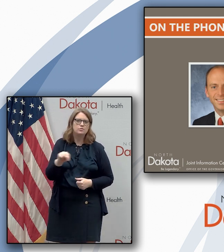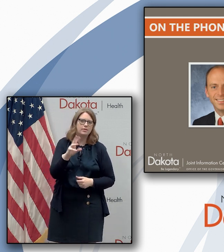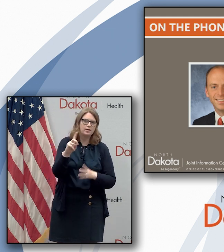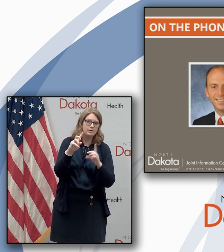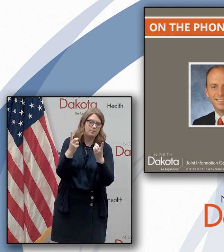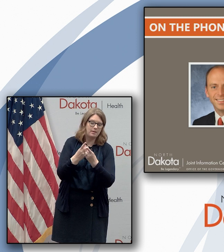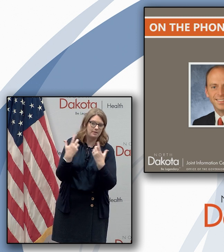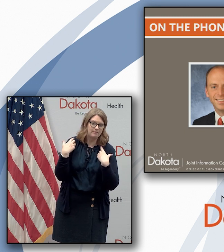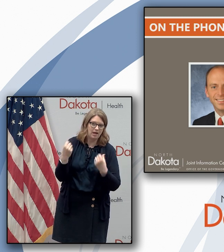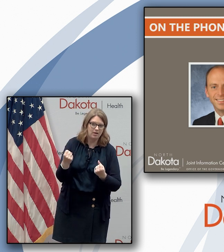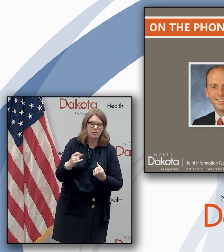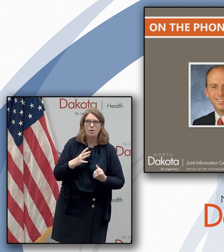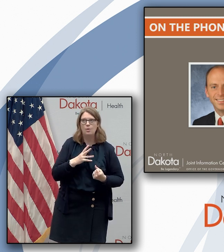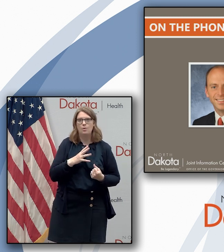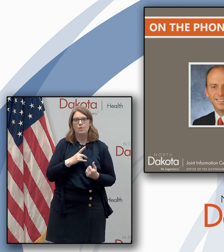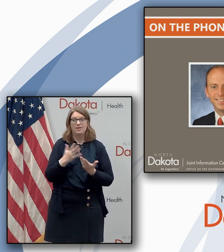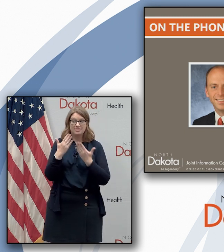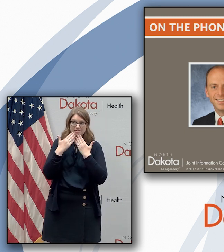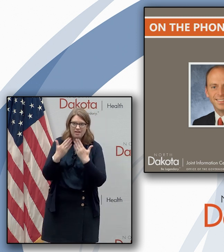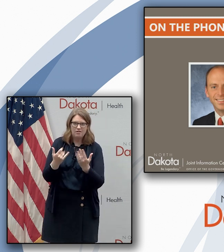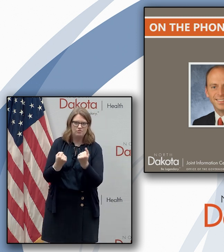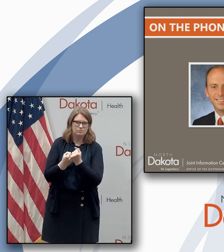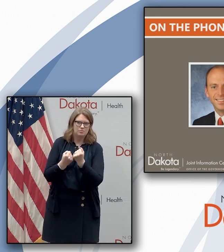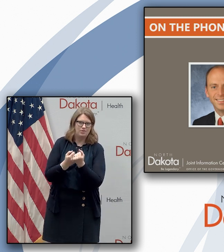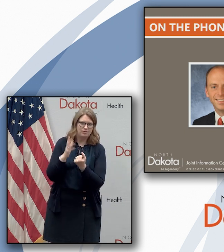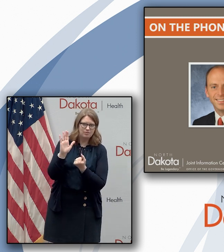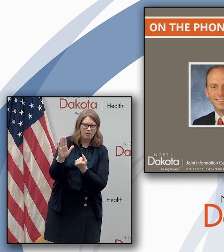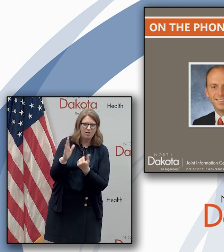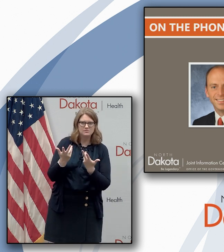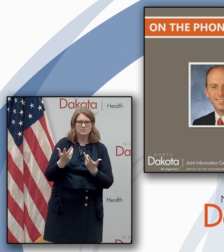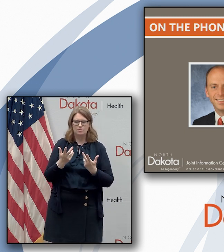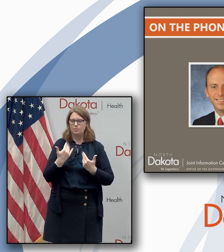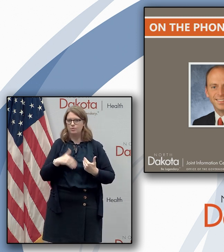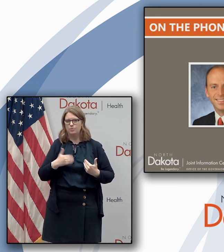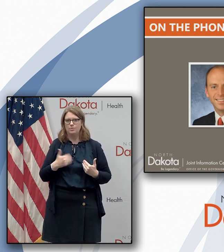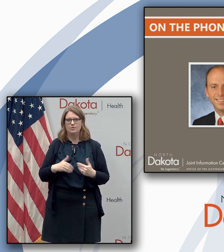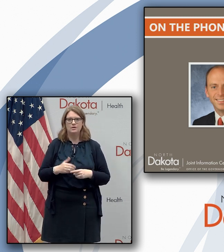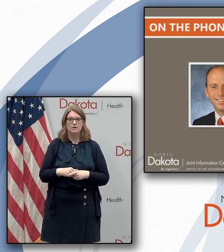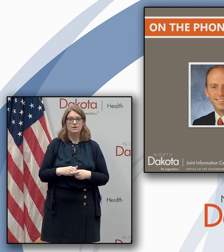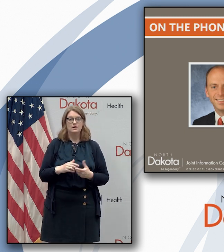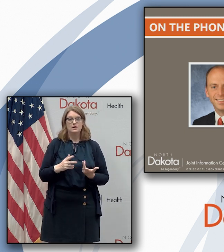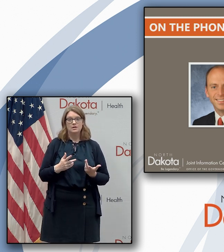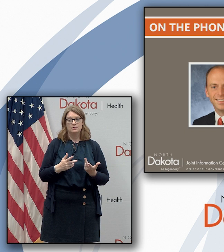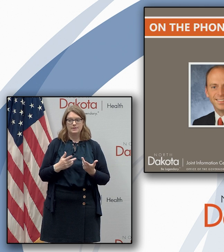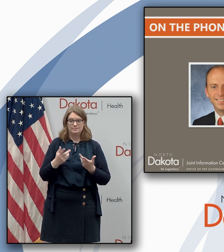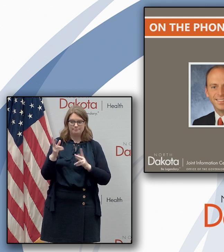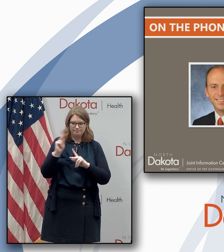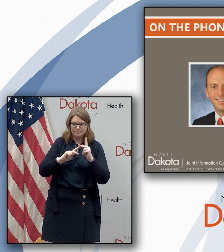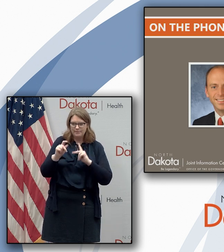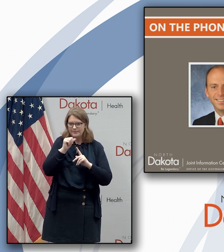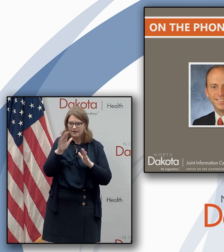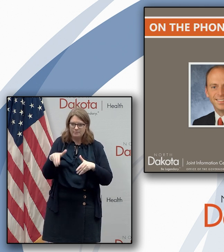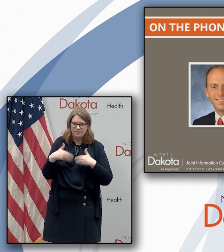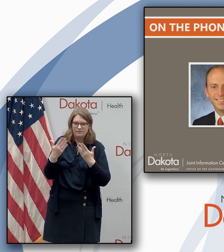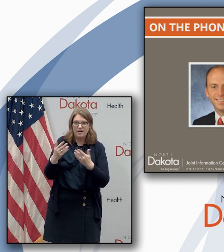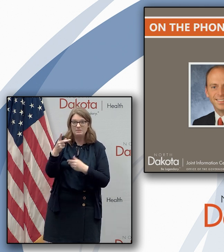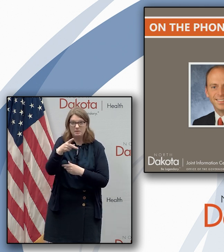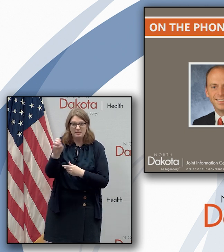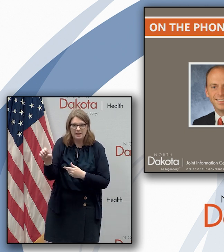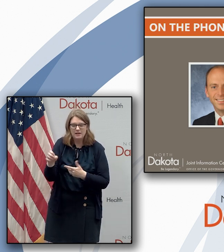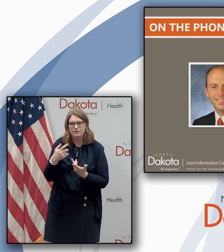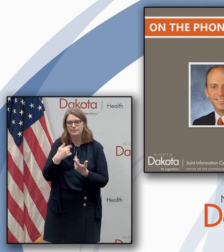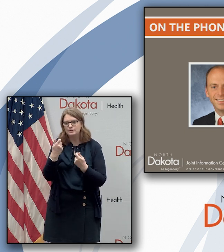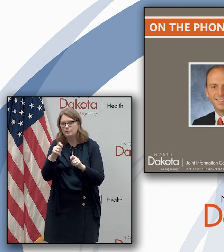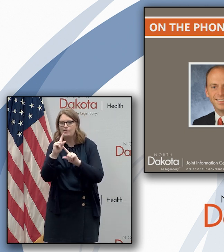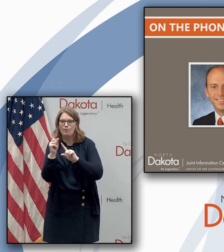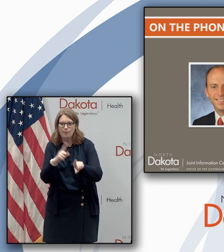Department of Health has been amazing, and I thank them for their support throughout this pandemic. When our suppliers couldn't get us the personal protective equipment we